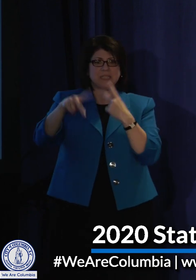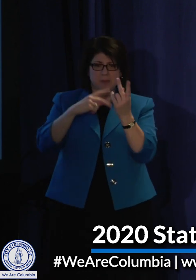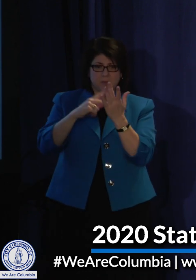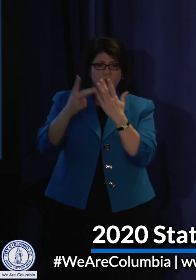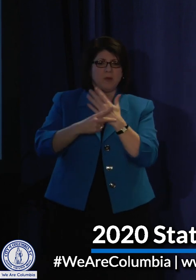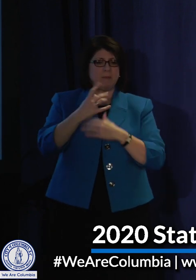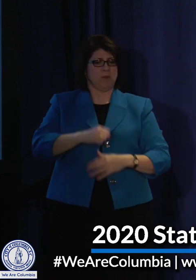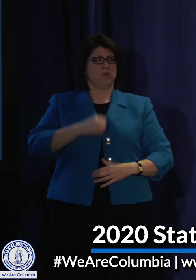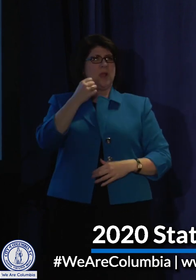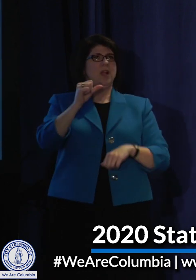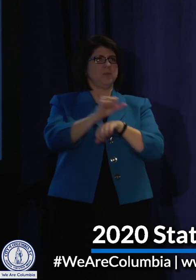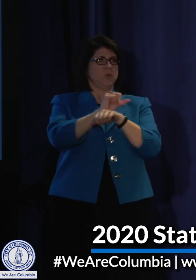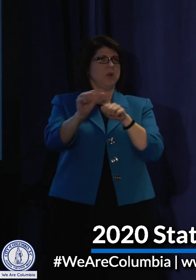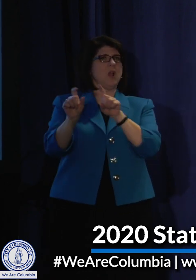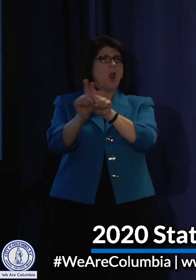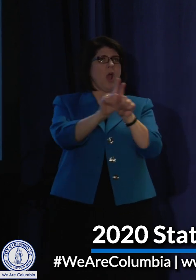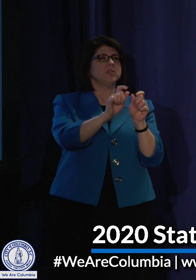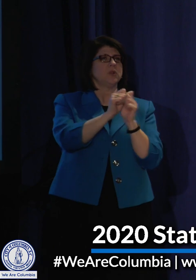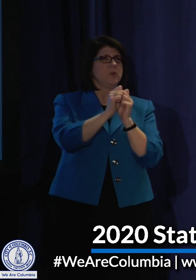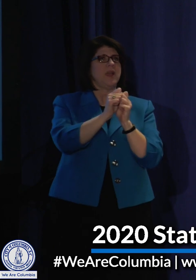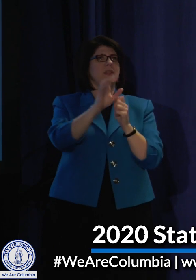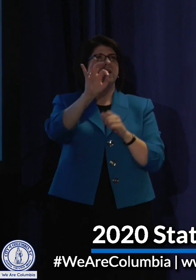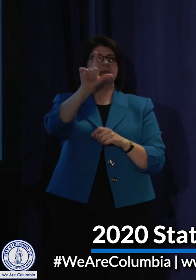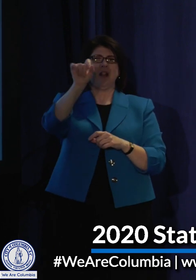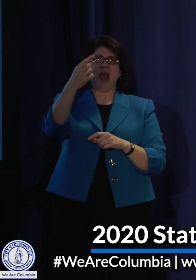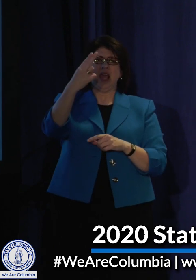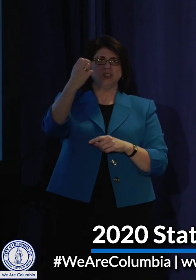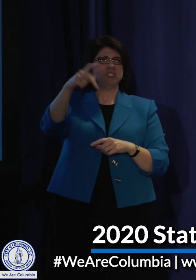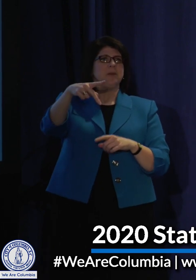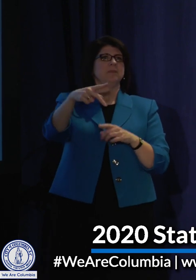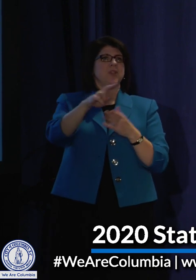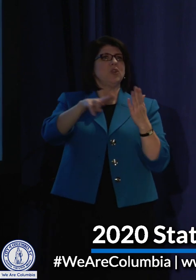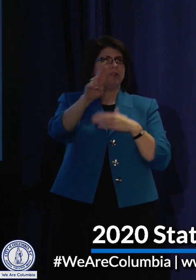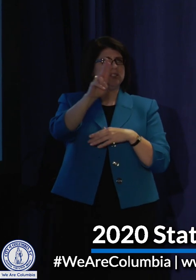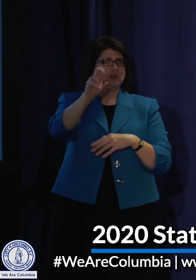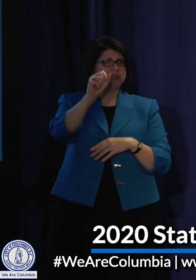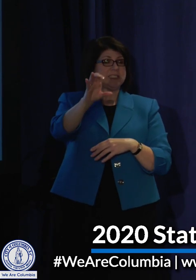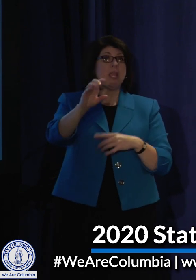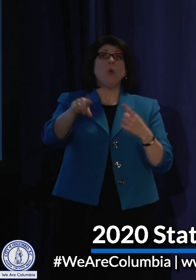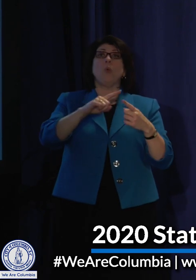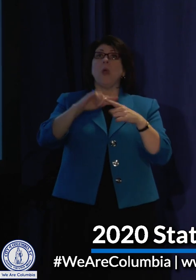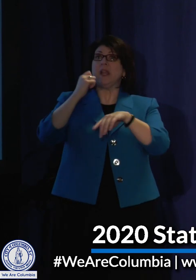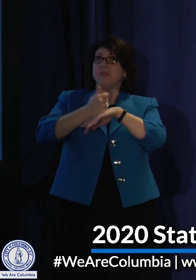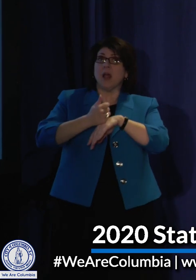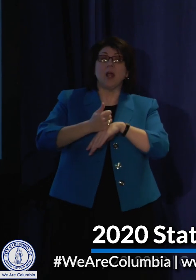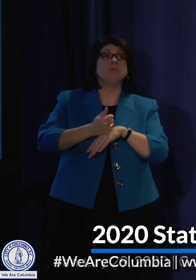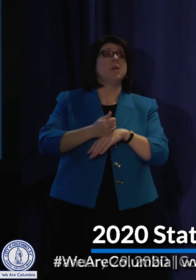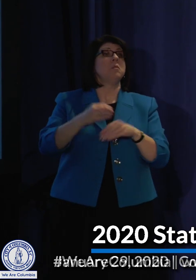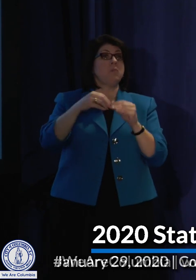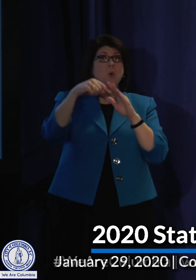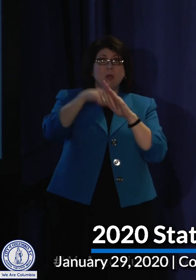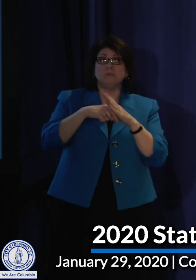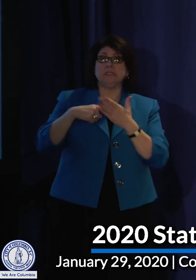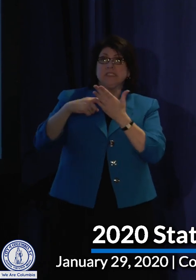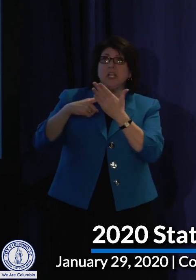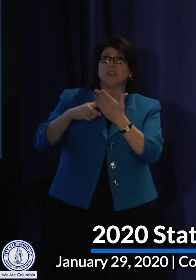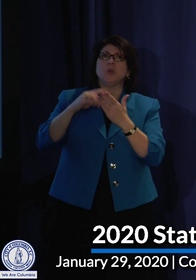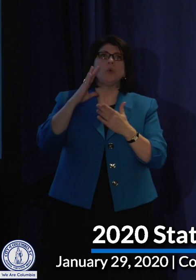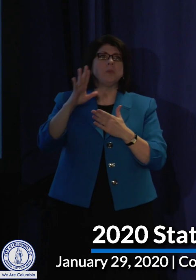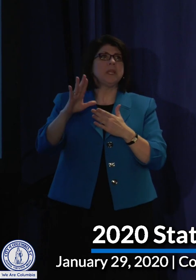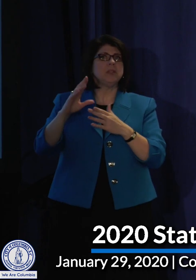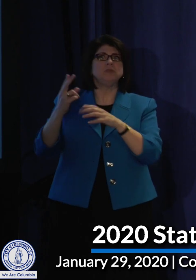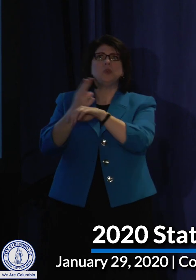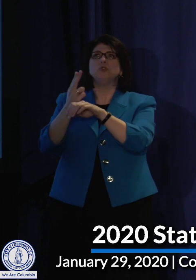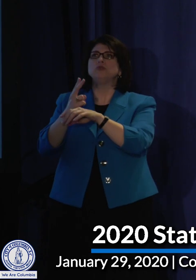and we're proud to be working alongside our flagship university on this effort. Once developed, Further discussion to take it around to other